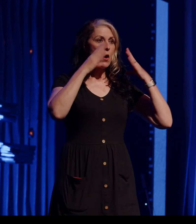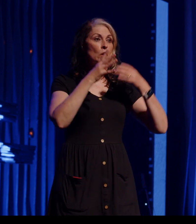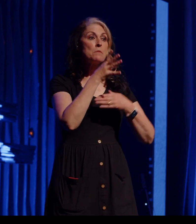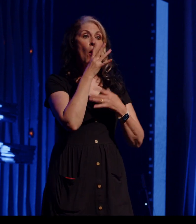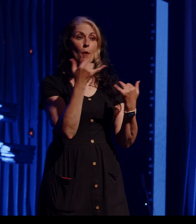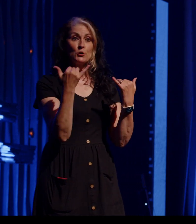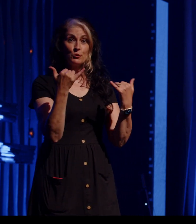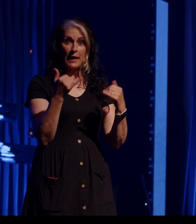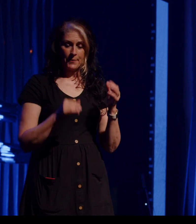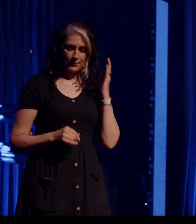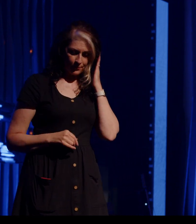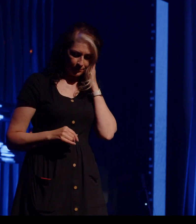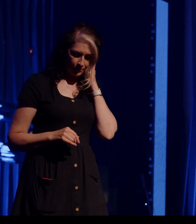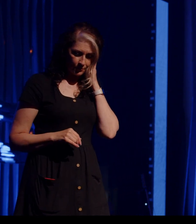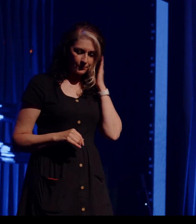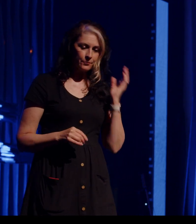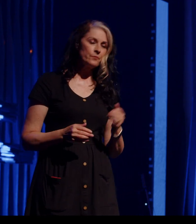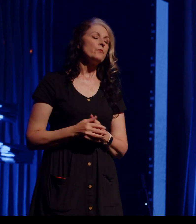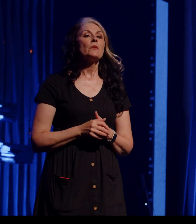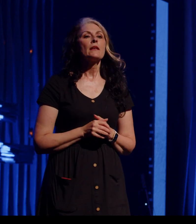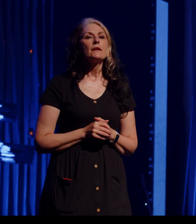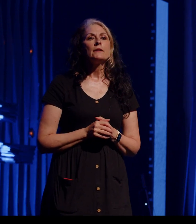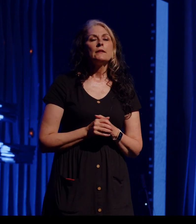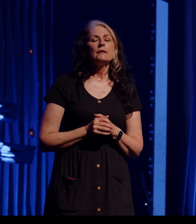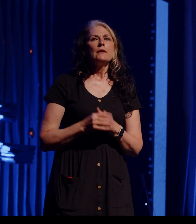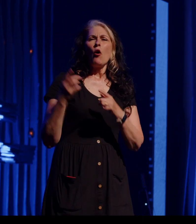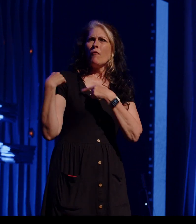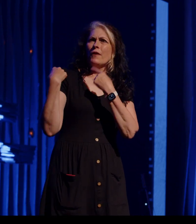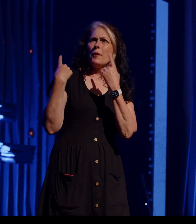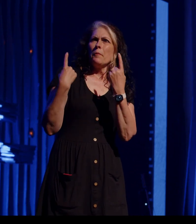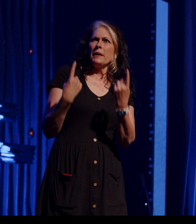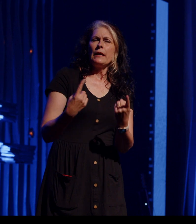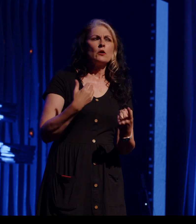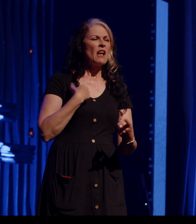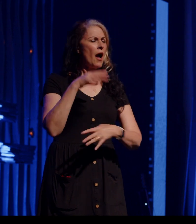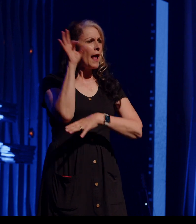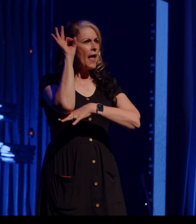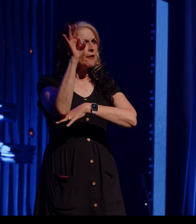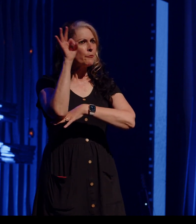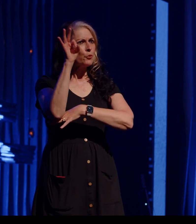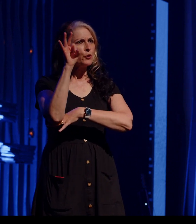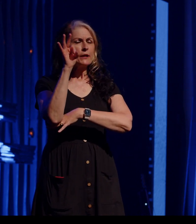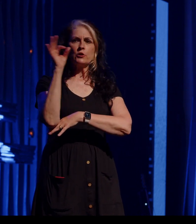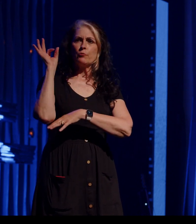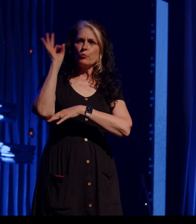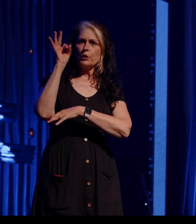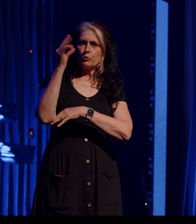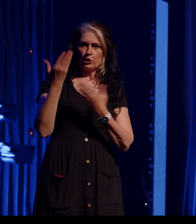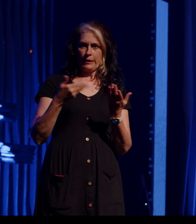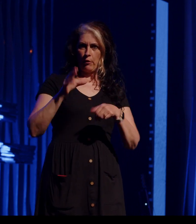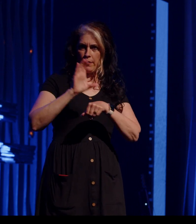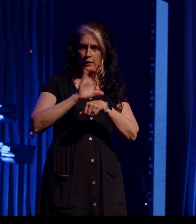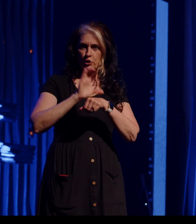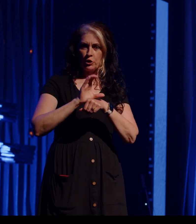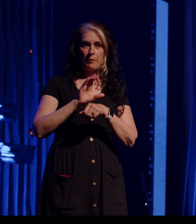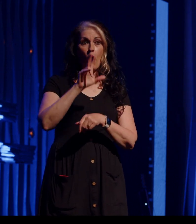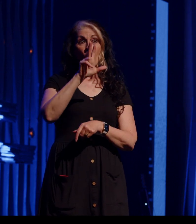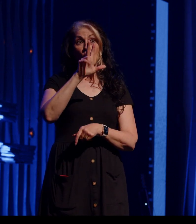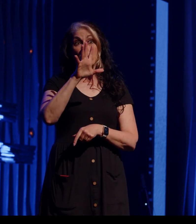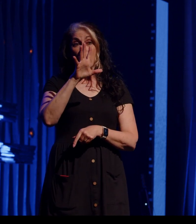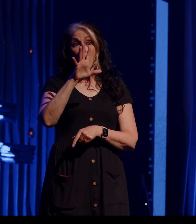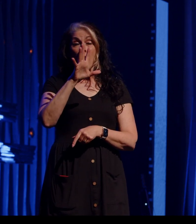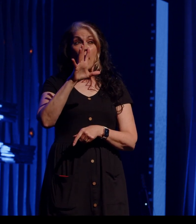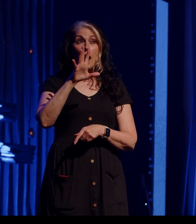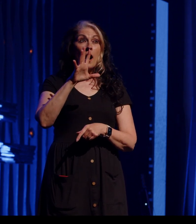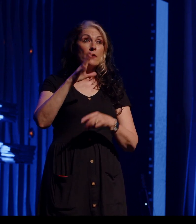So over the past years, I think I have probably preached in my years here at the Grove probably